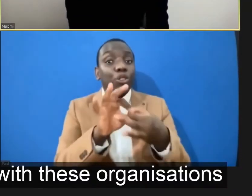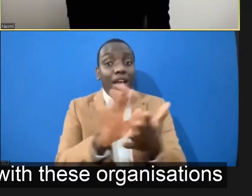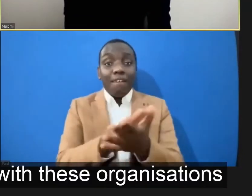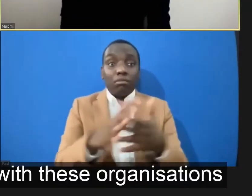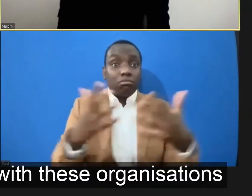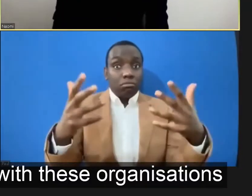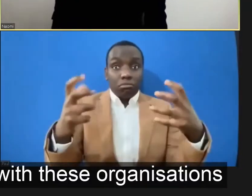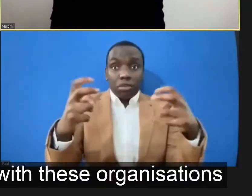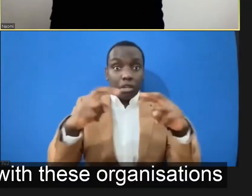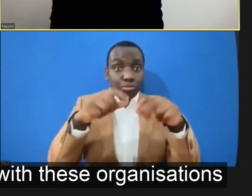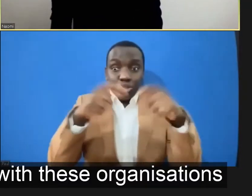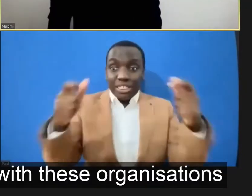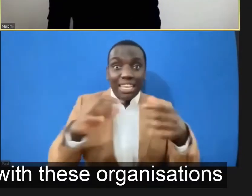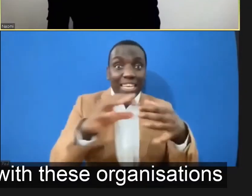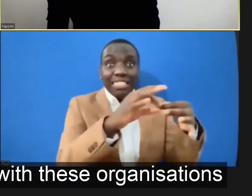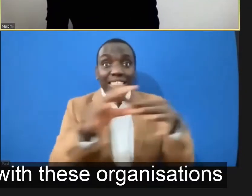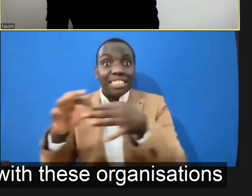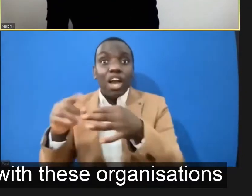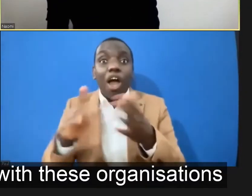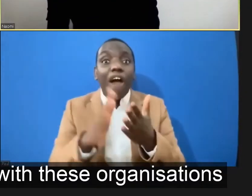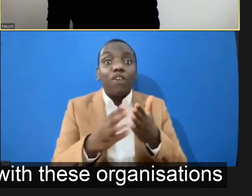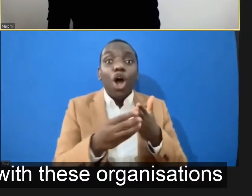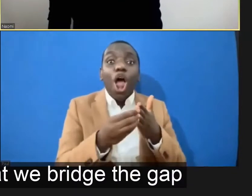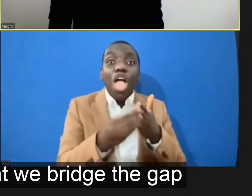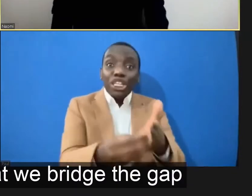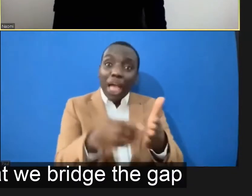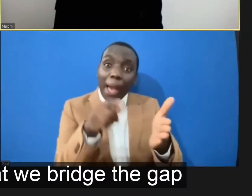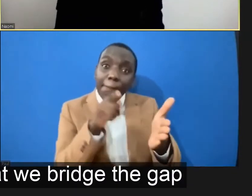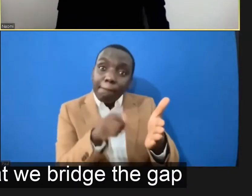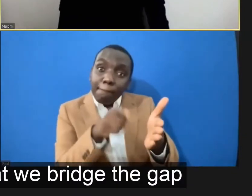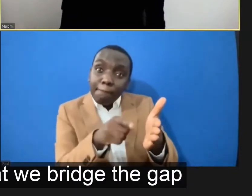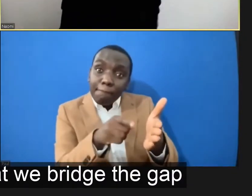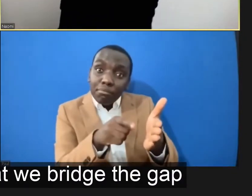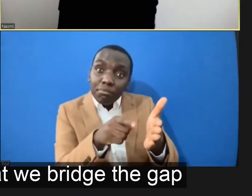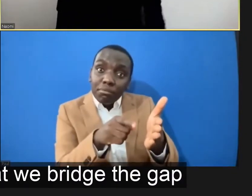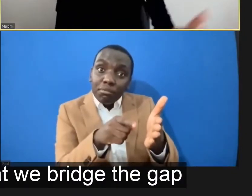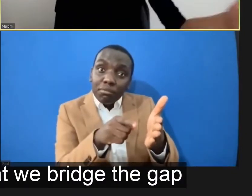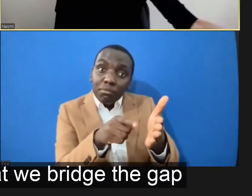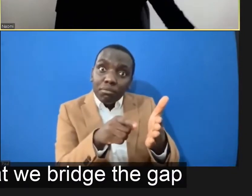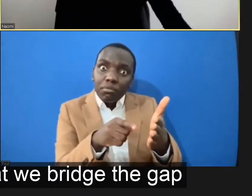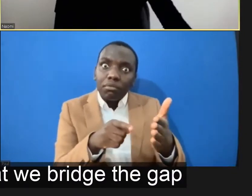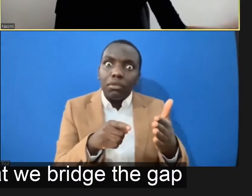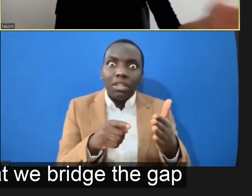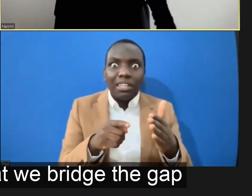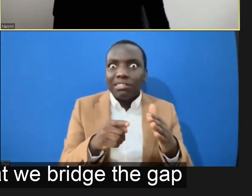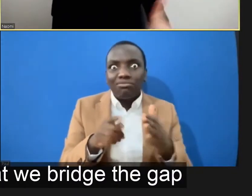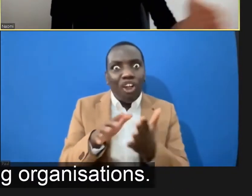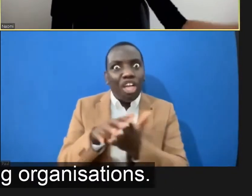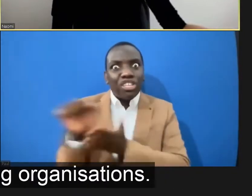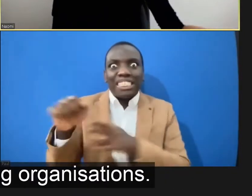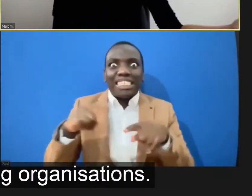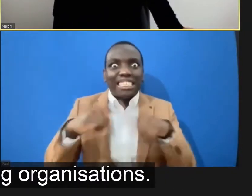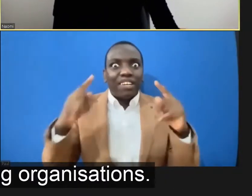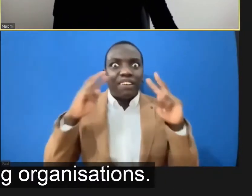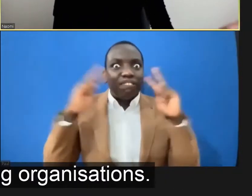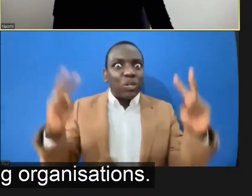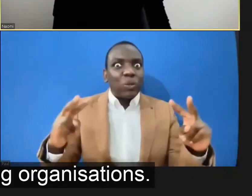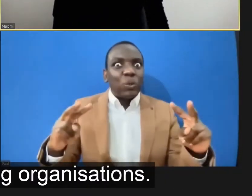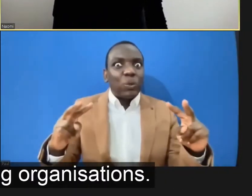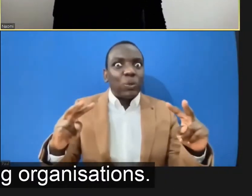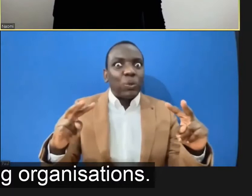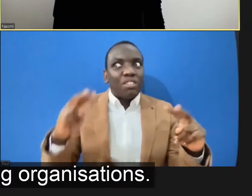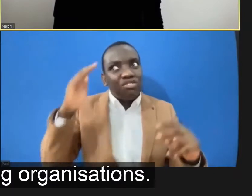very important that we work with those organisations, but it is equally important that we bridge the gap and work with the